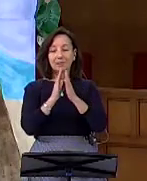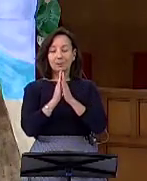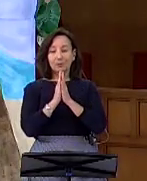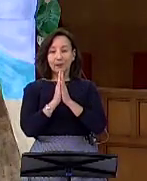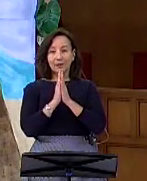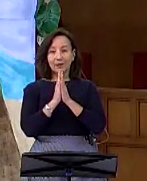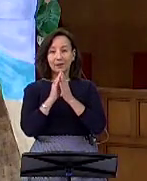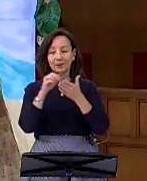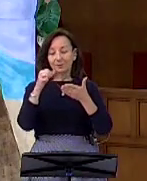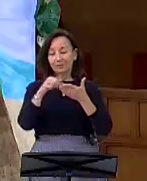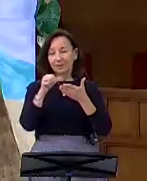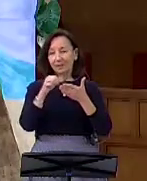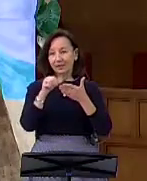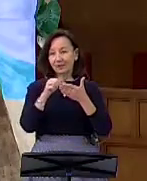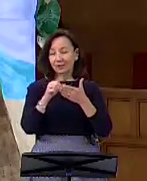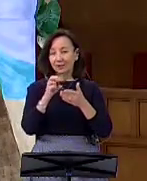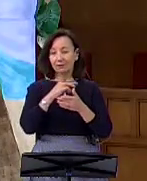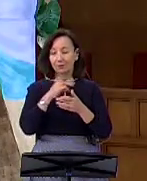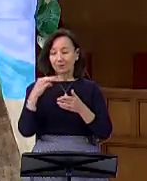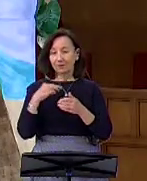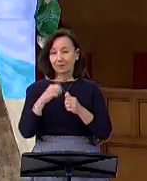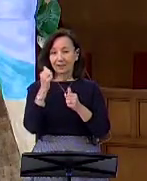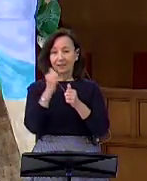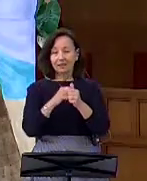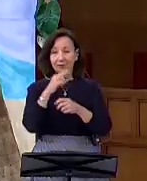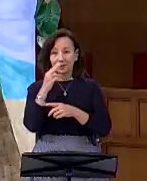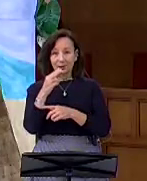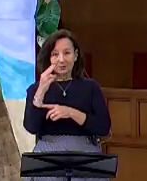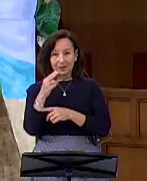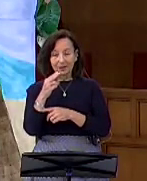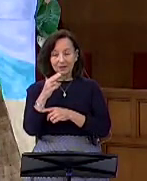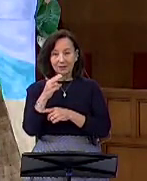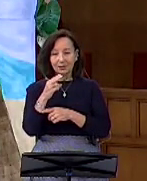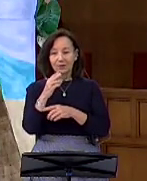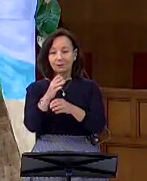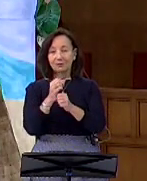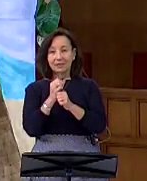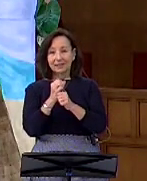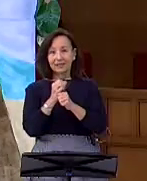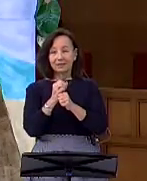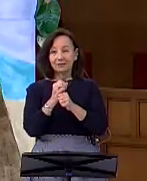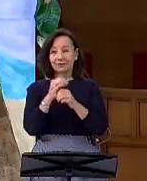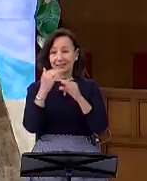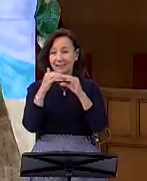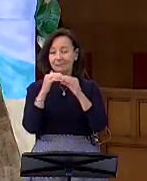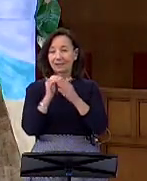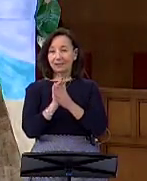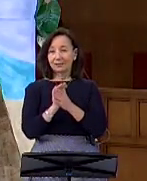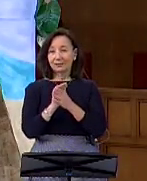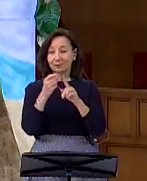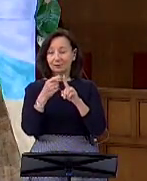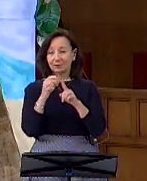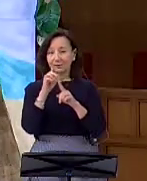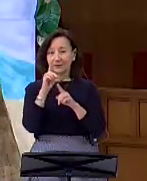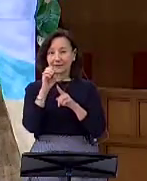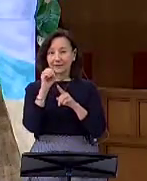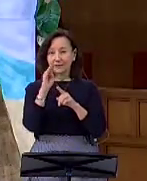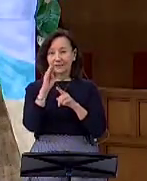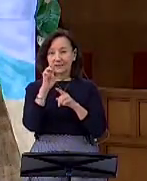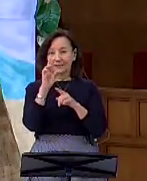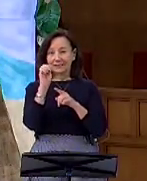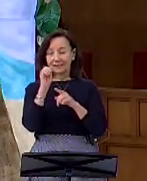And if you're a member of Bear Creek, every Thursday you receive an email from Deborah that is way